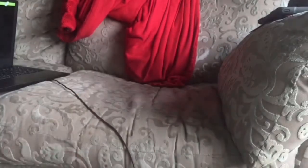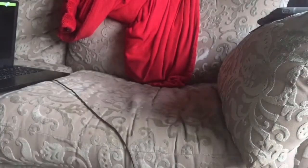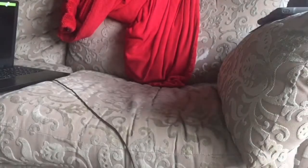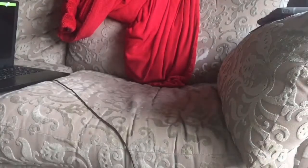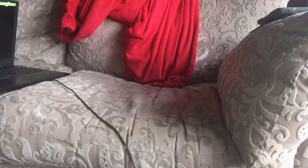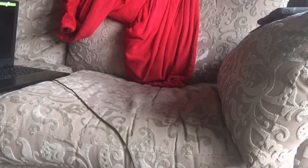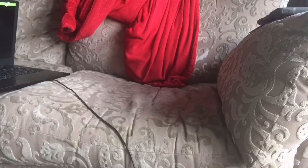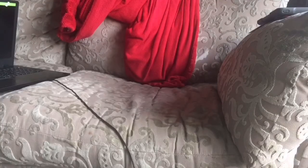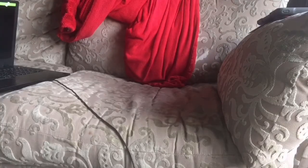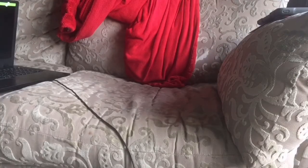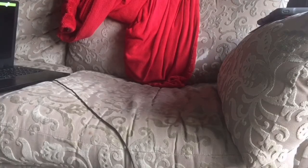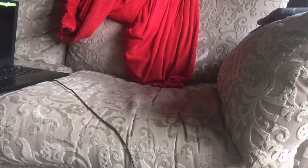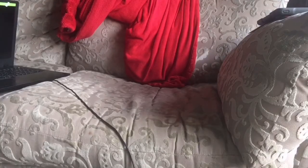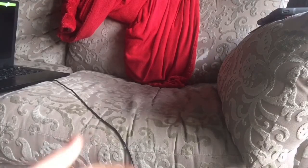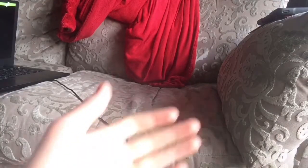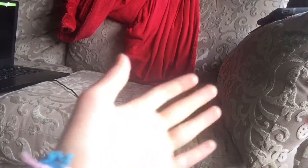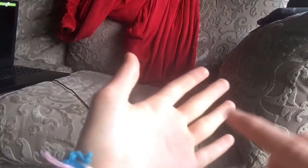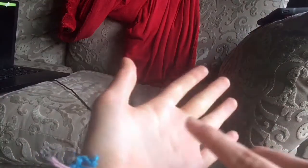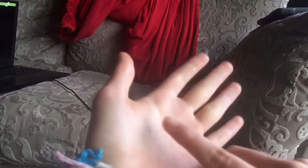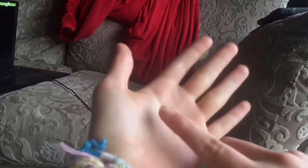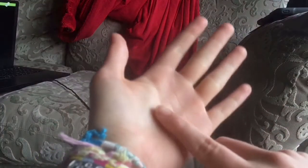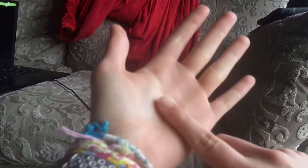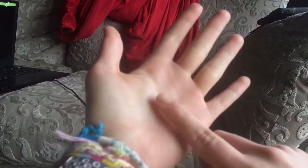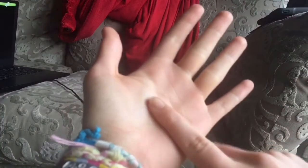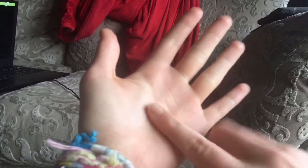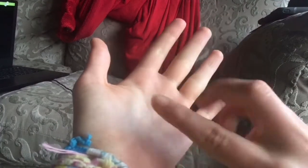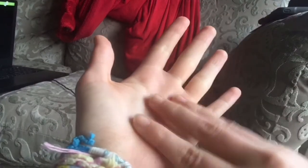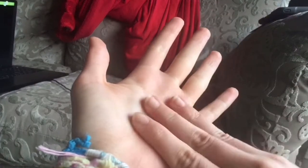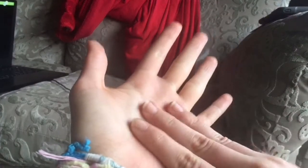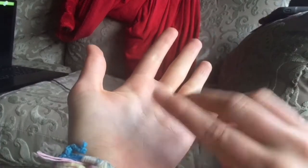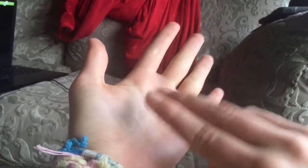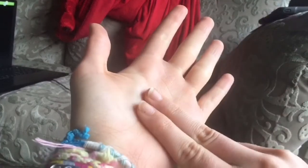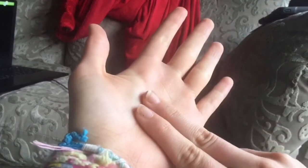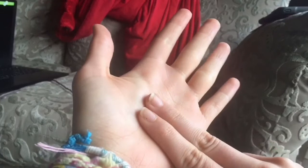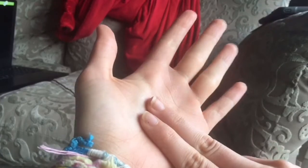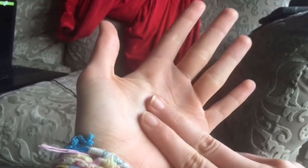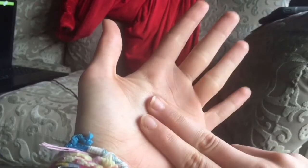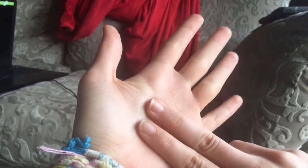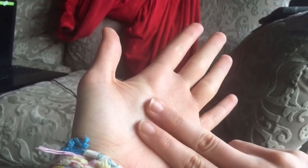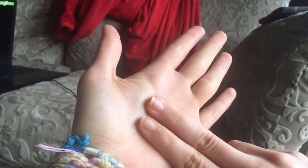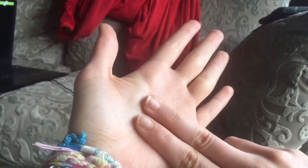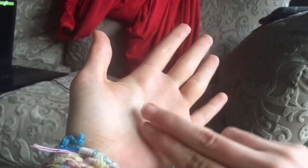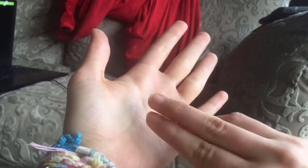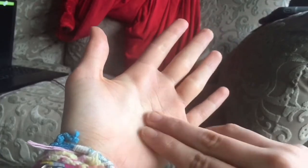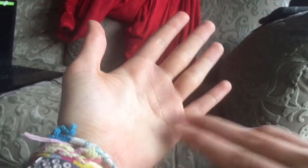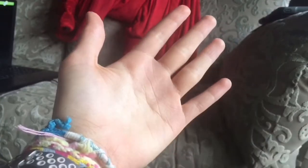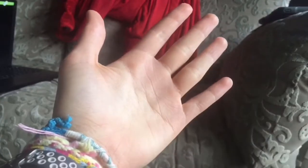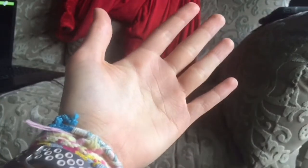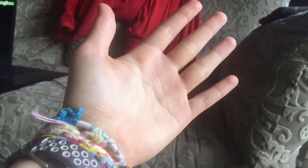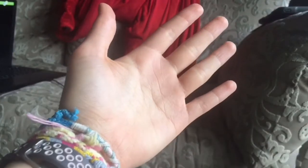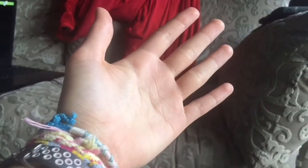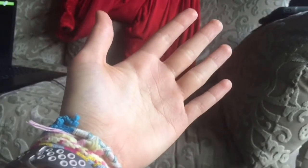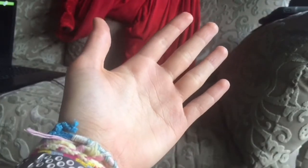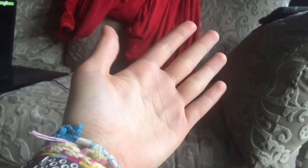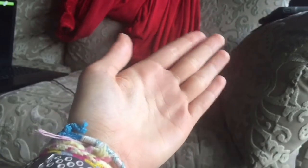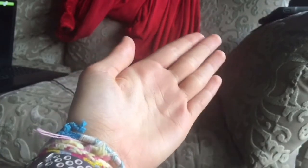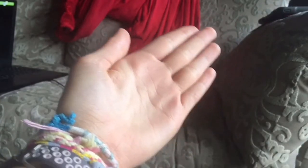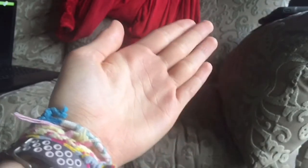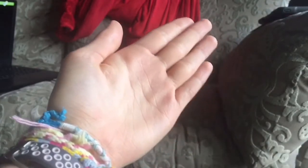stuck on quite a lot is how many fingers to put on for L, M, and N.